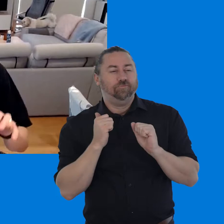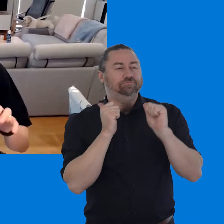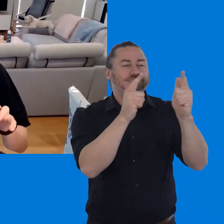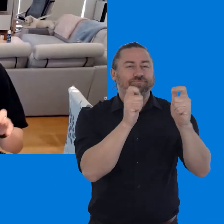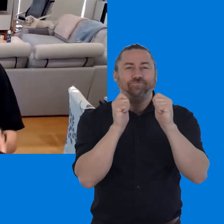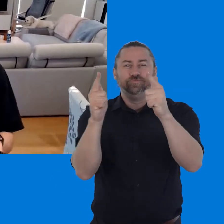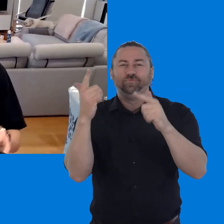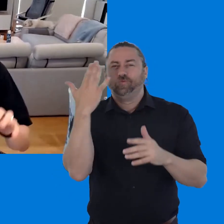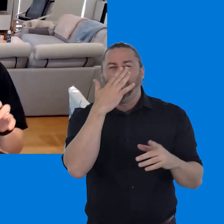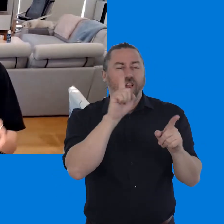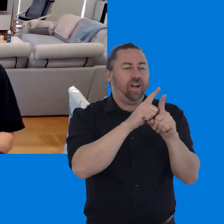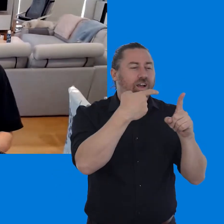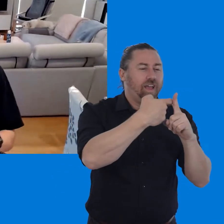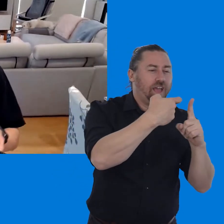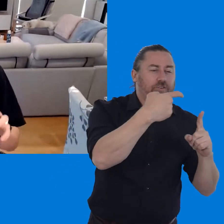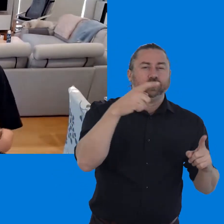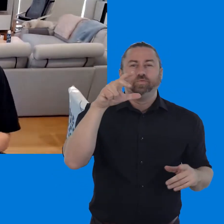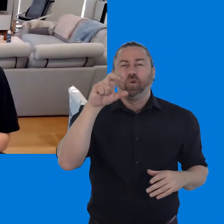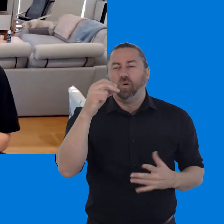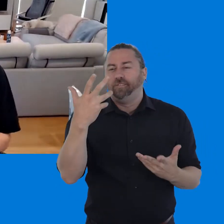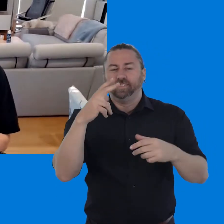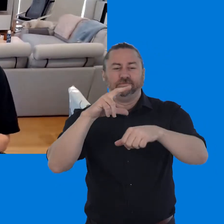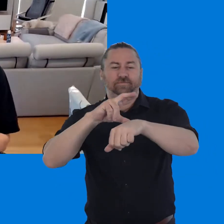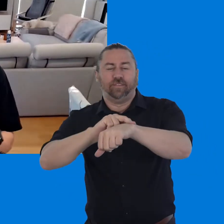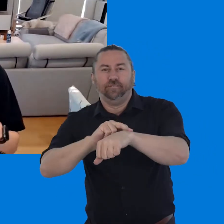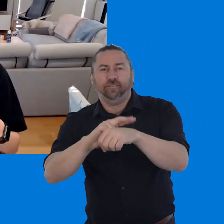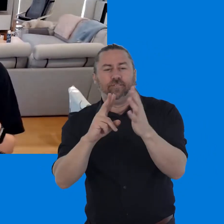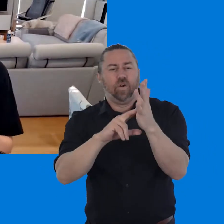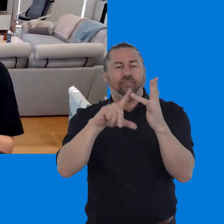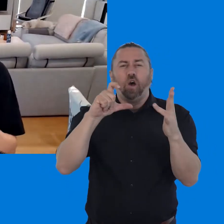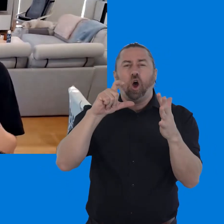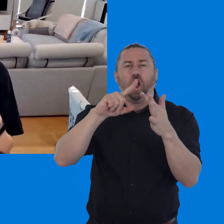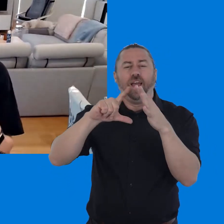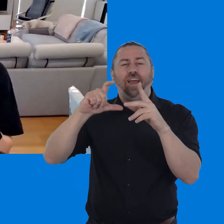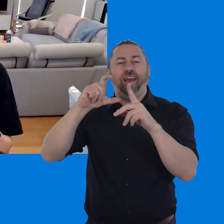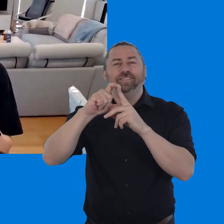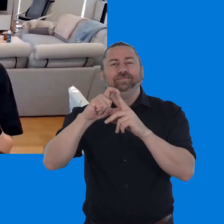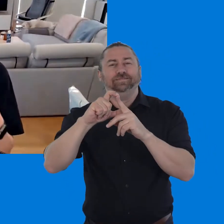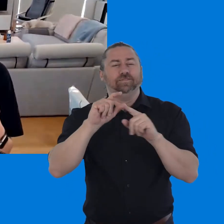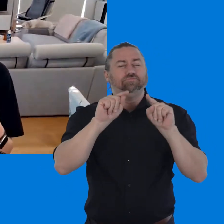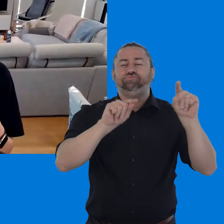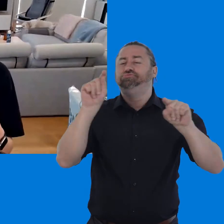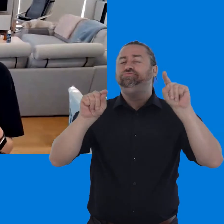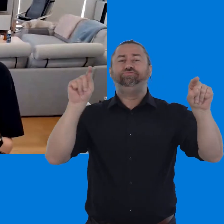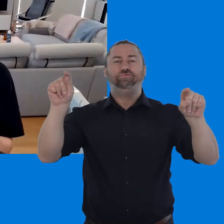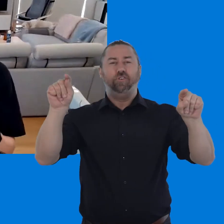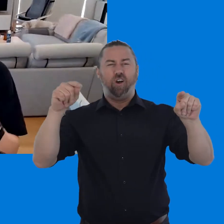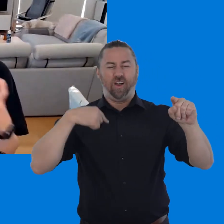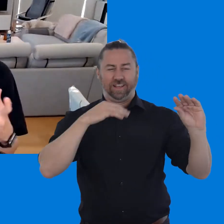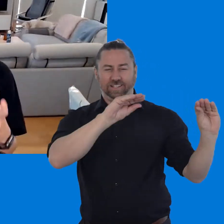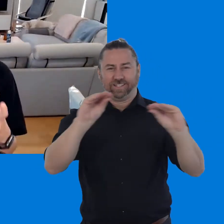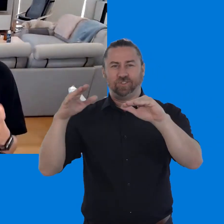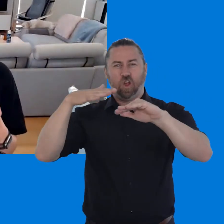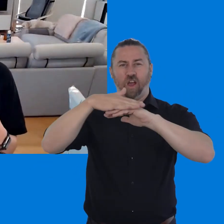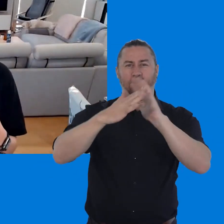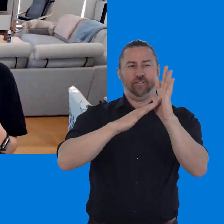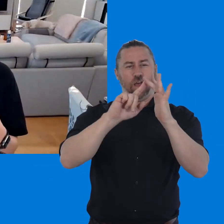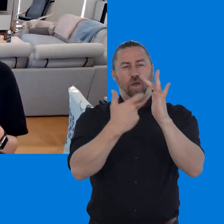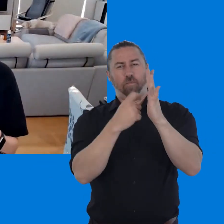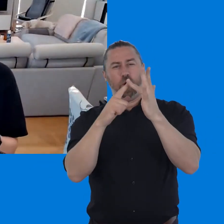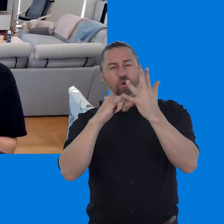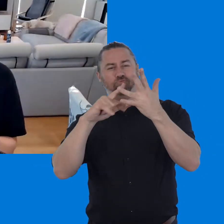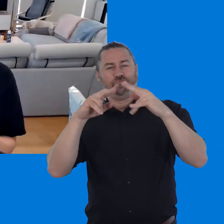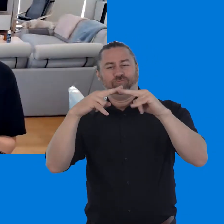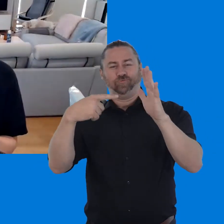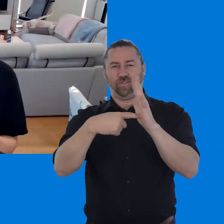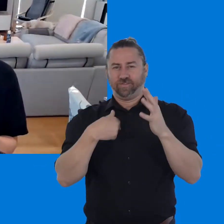K-12 schools, vocational schools, TAFEs, higher ed institutions, and helping them switch on to the Microsoft stack and all the cool things that they can do